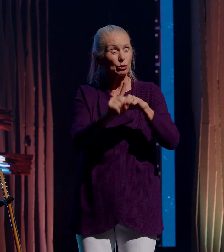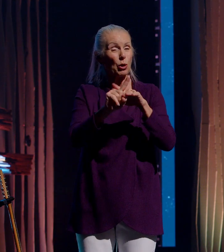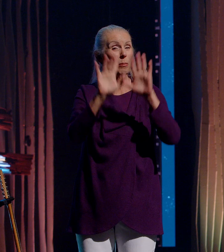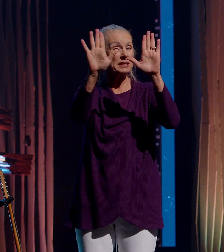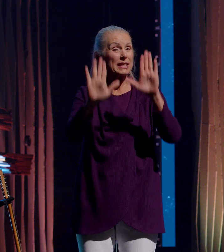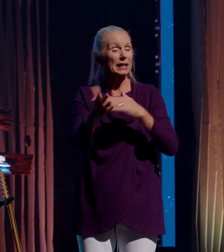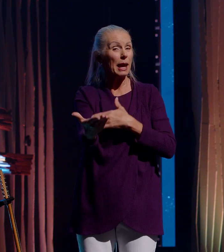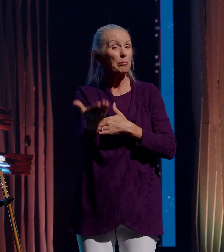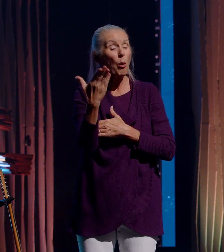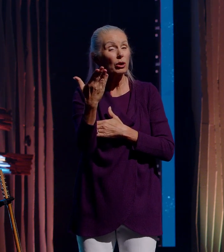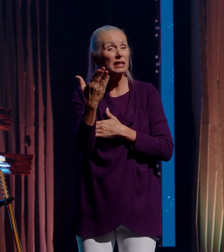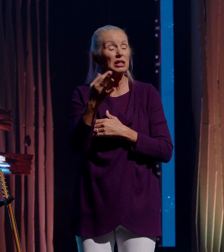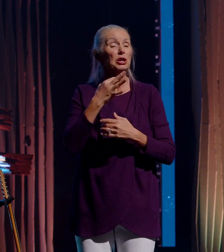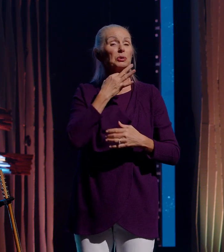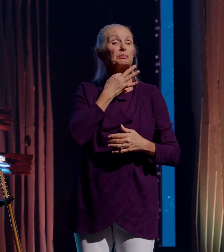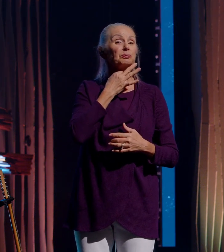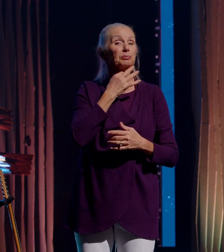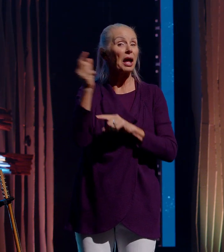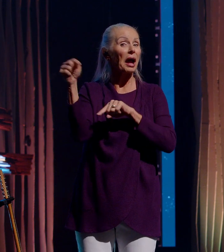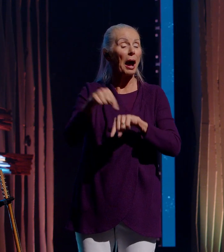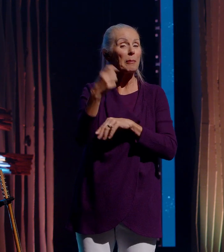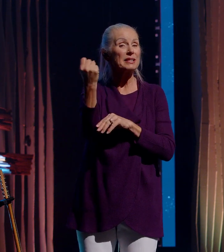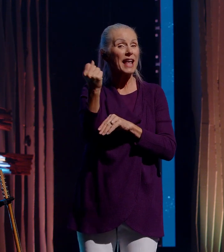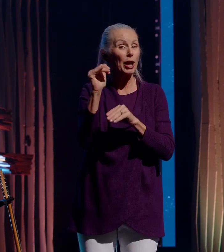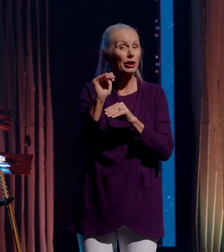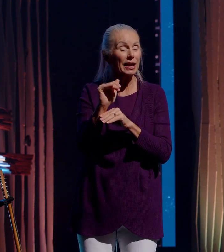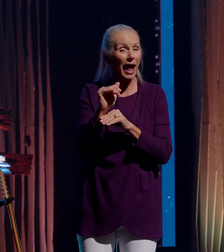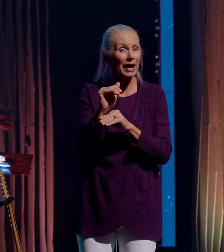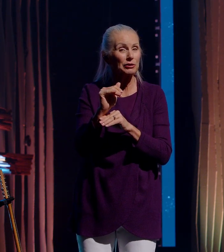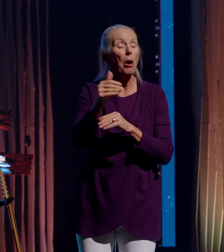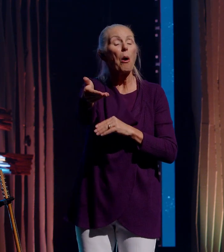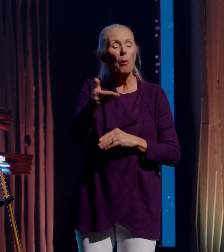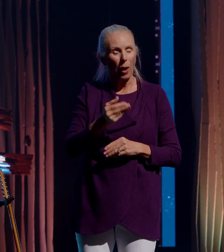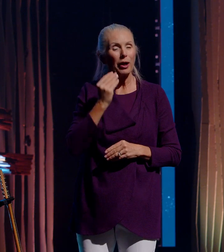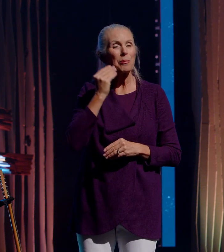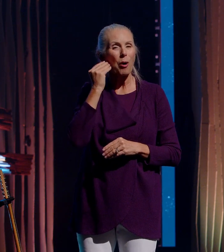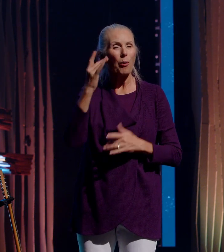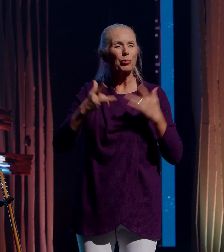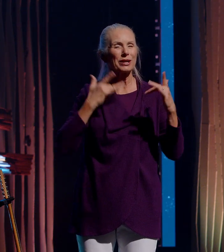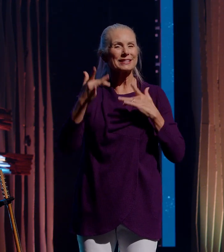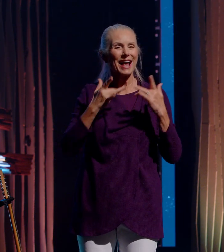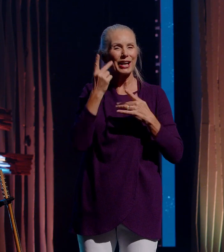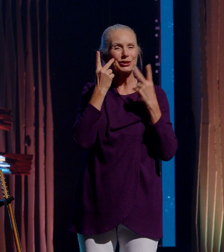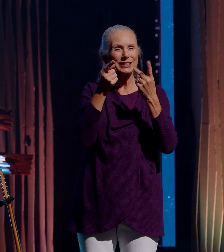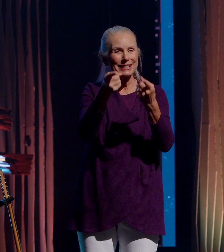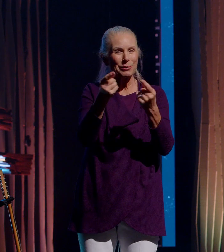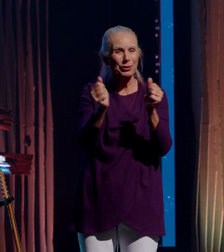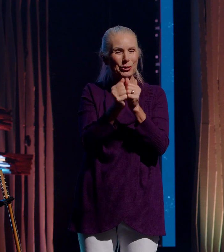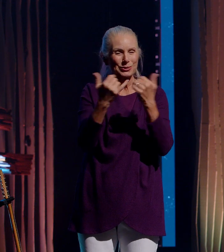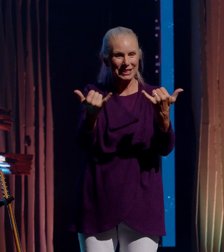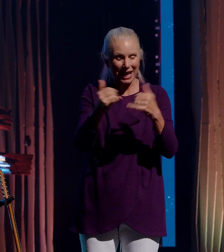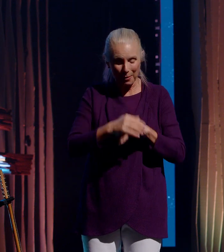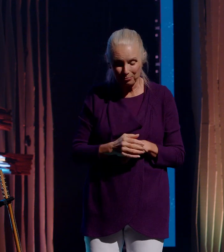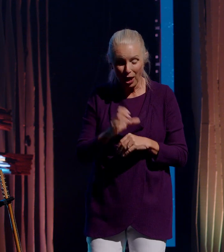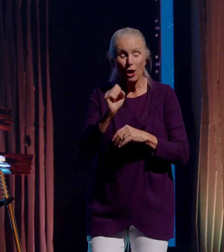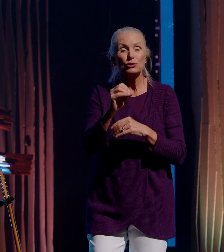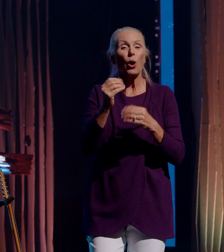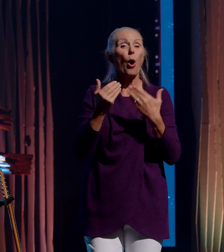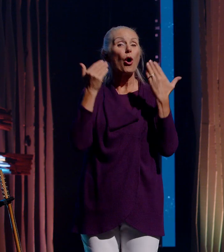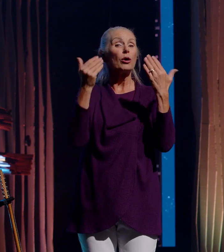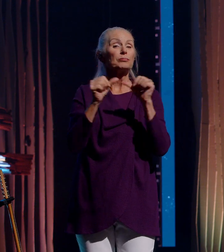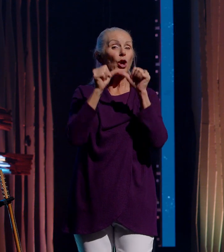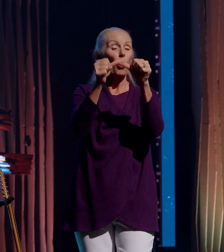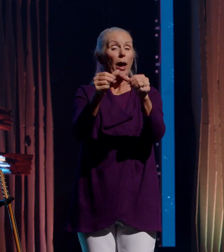you're just checking it out, welcome home as well. I hope you never leave, all right? We are just excited to be with you today. If you go ahead and open up your Bibles